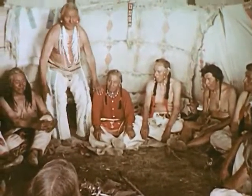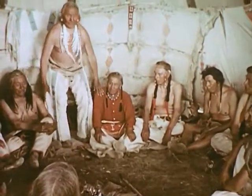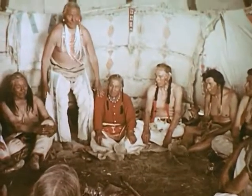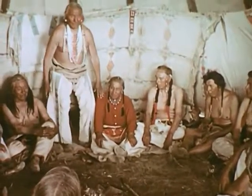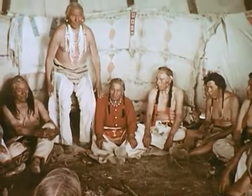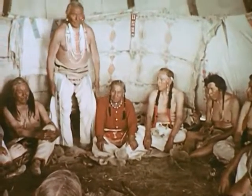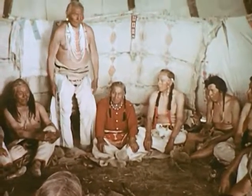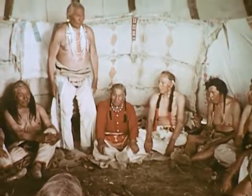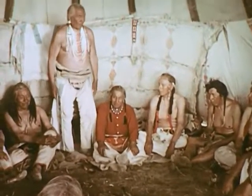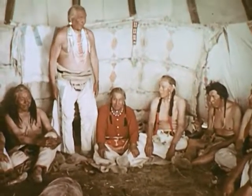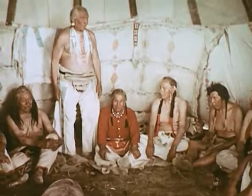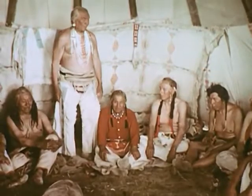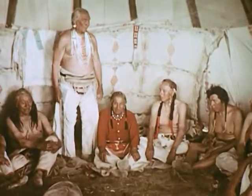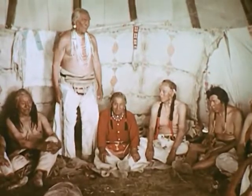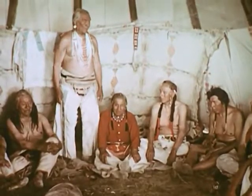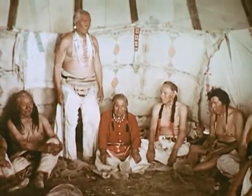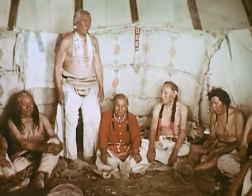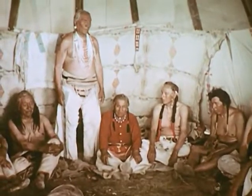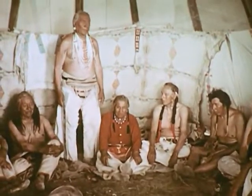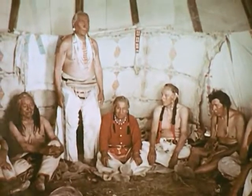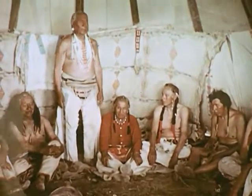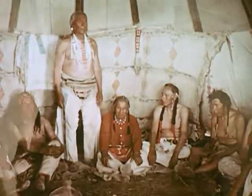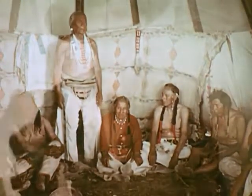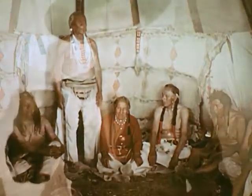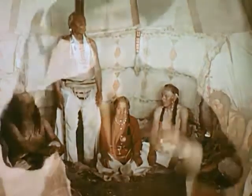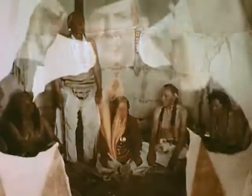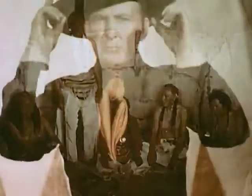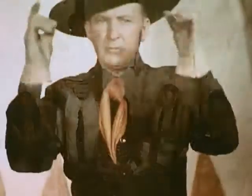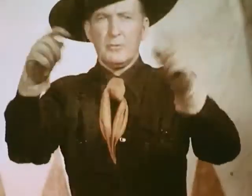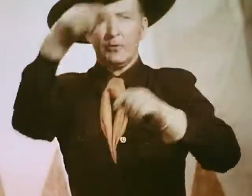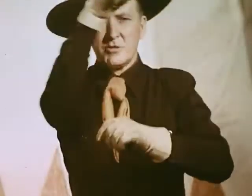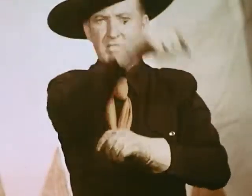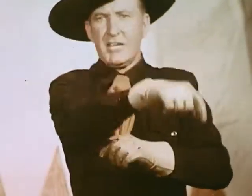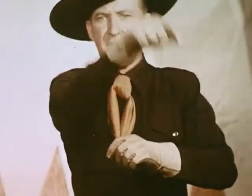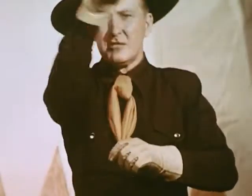he called them here because the game was scarce,